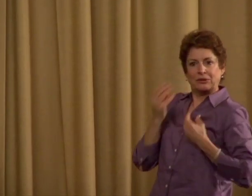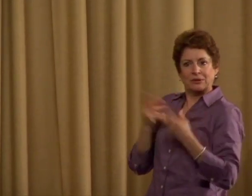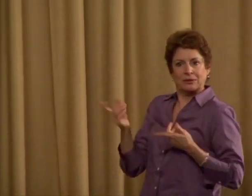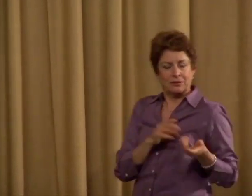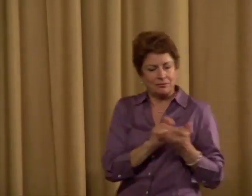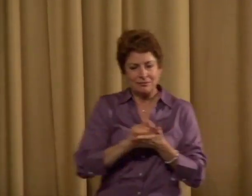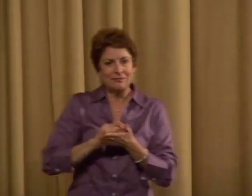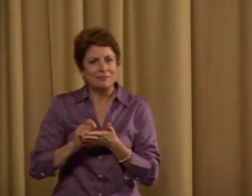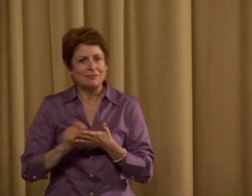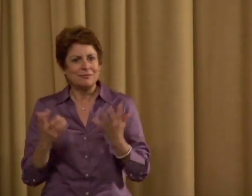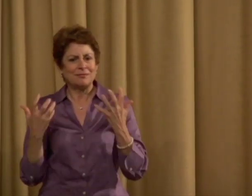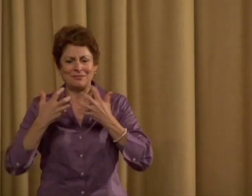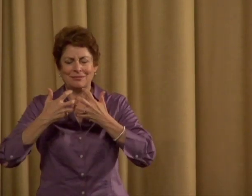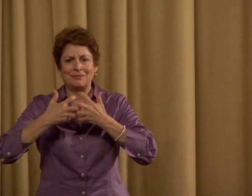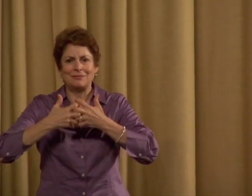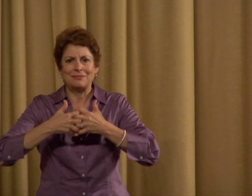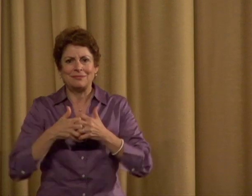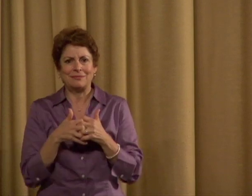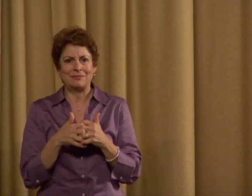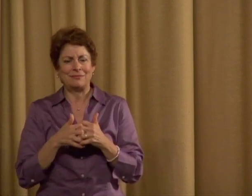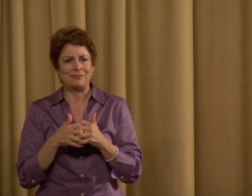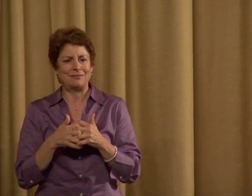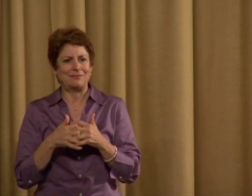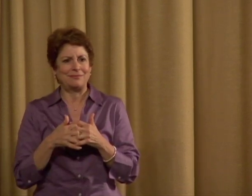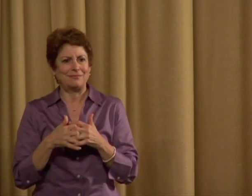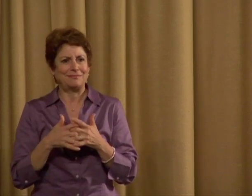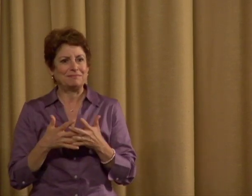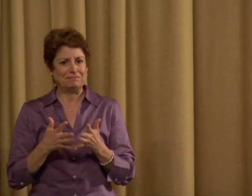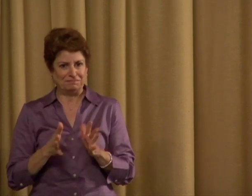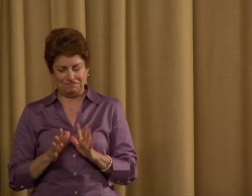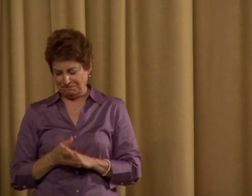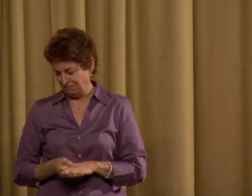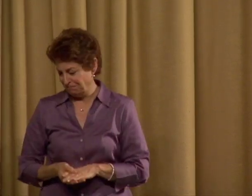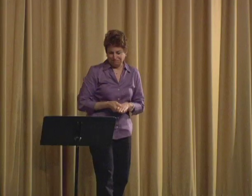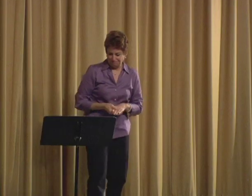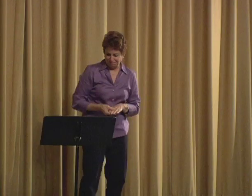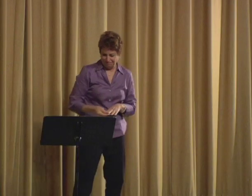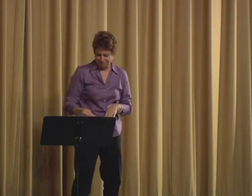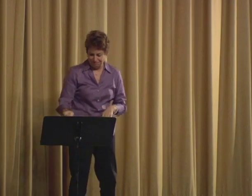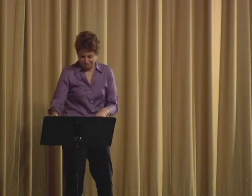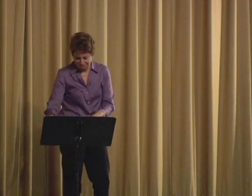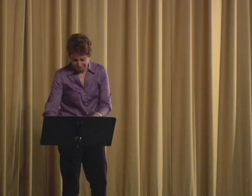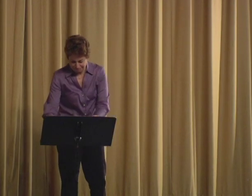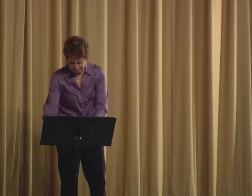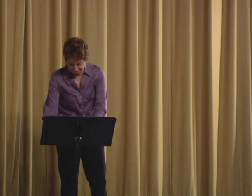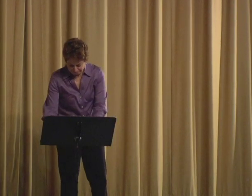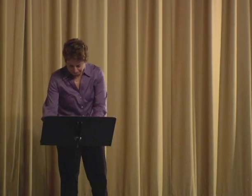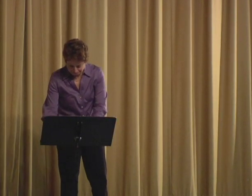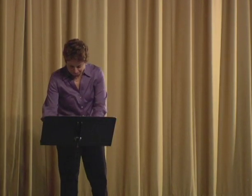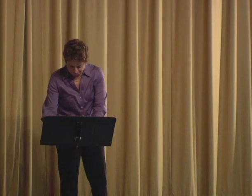and to have a better defense and have that work together with this whole team.